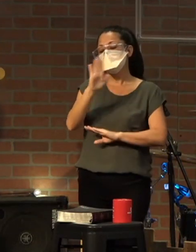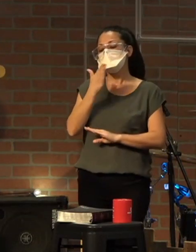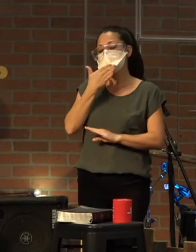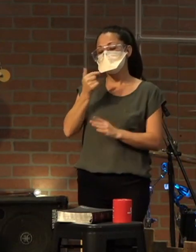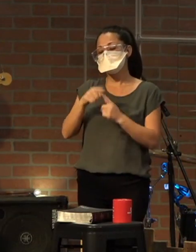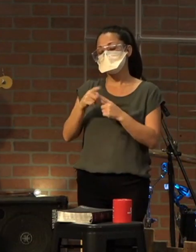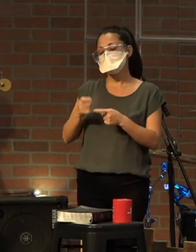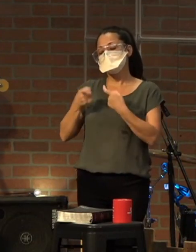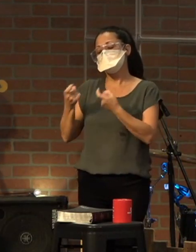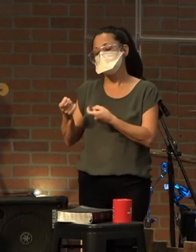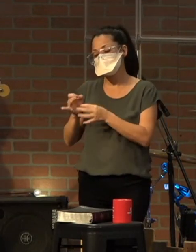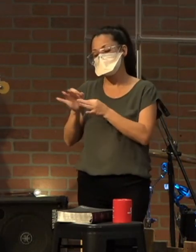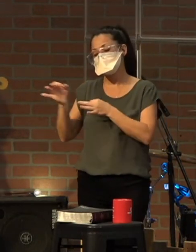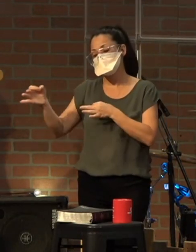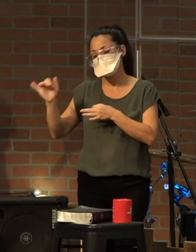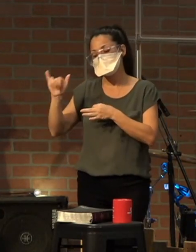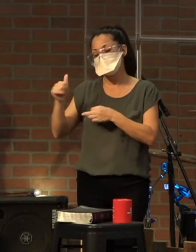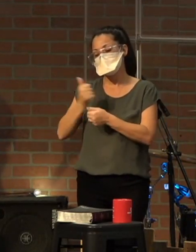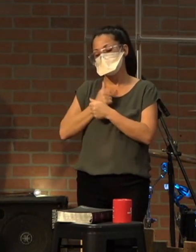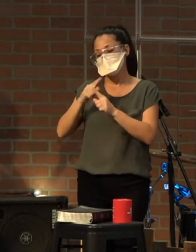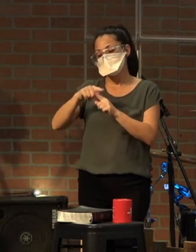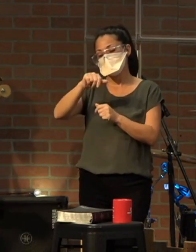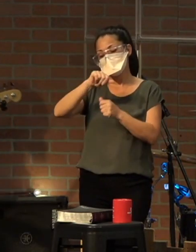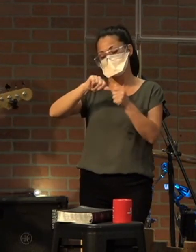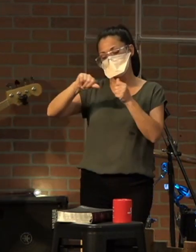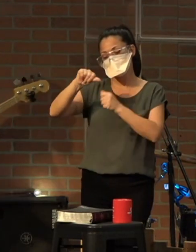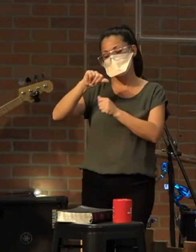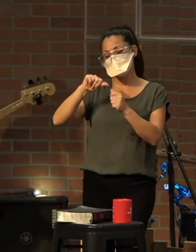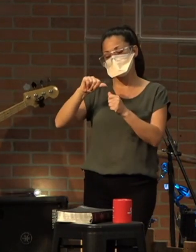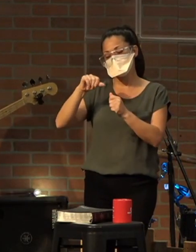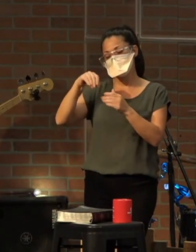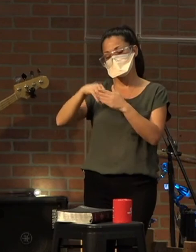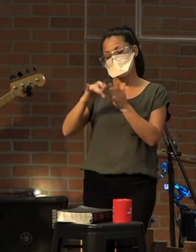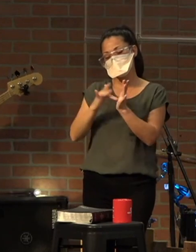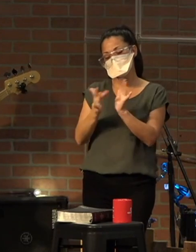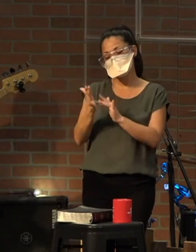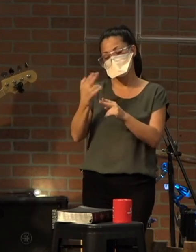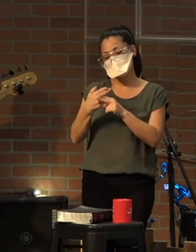extend that love to one another. I pray that in Jesus' name. Amen.